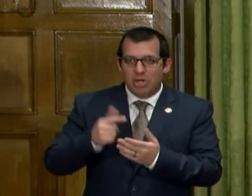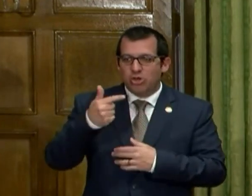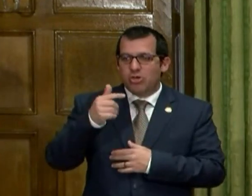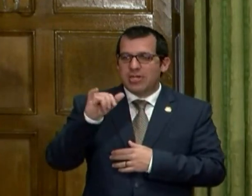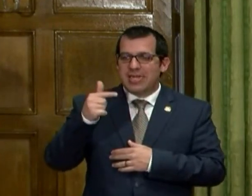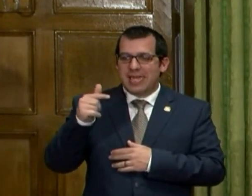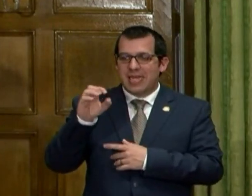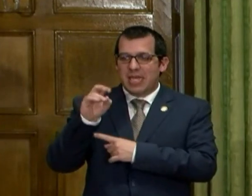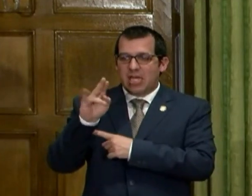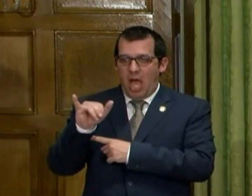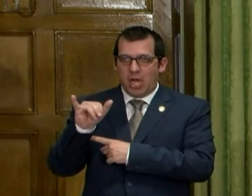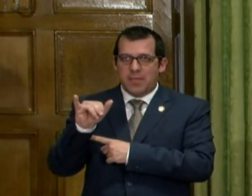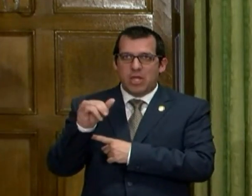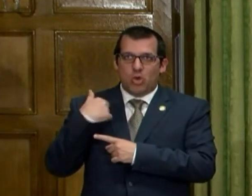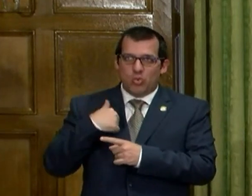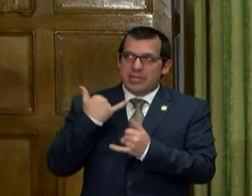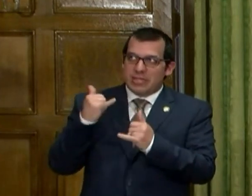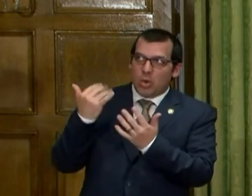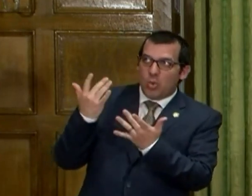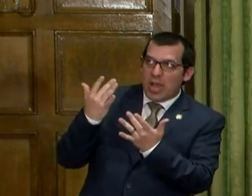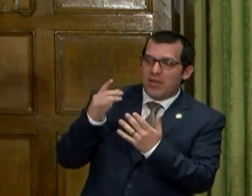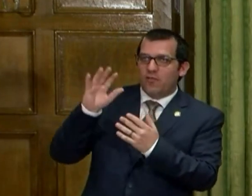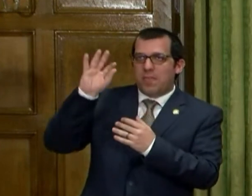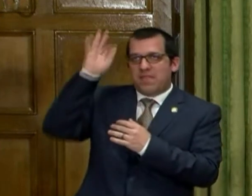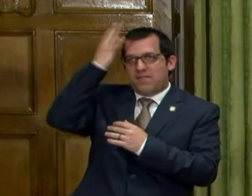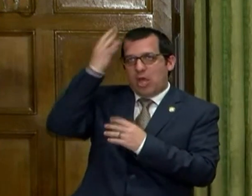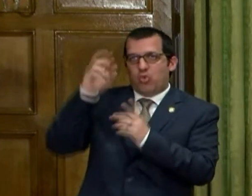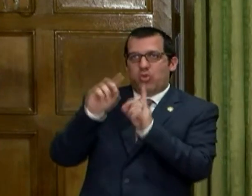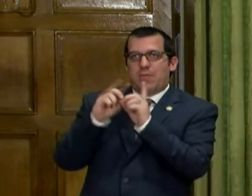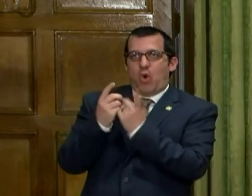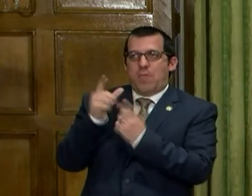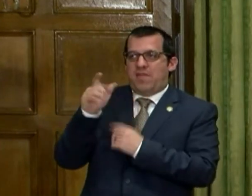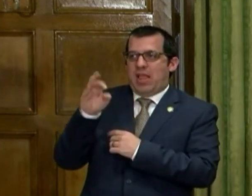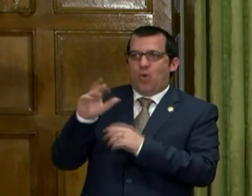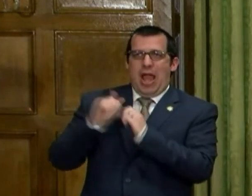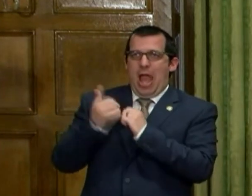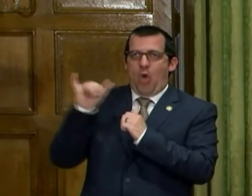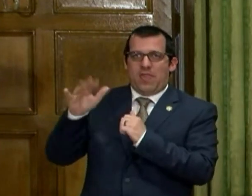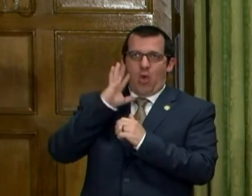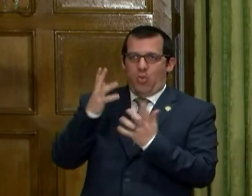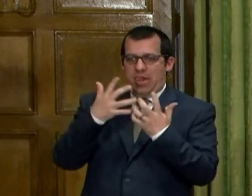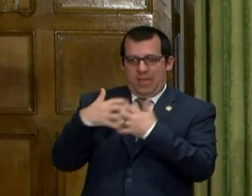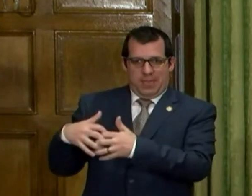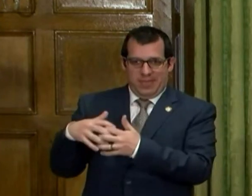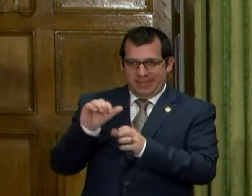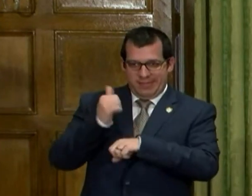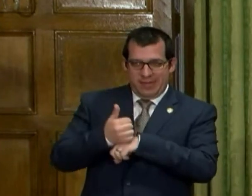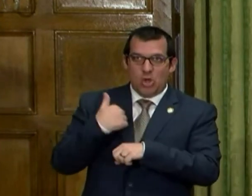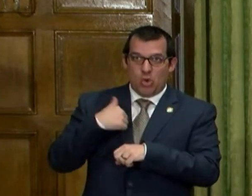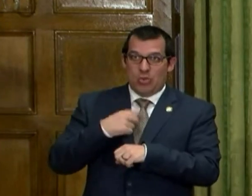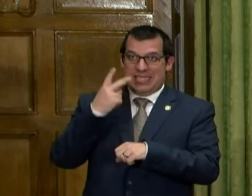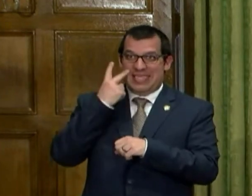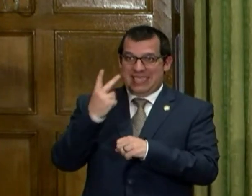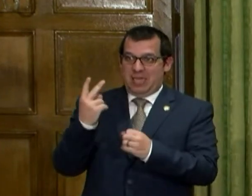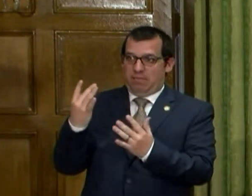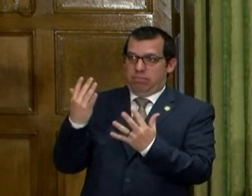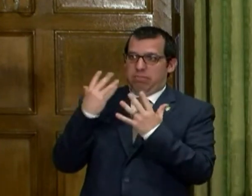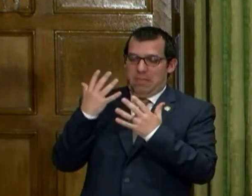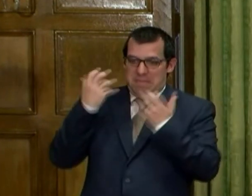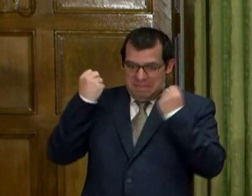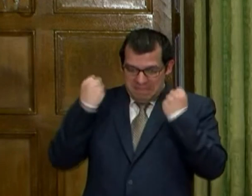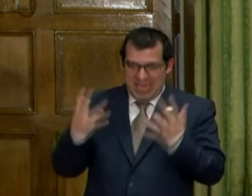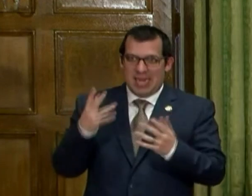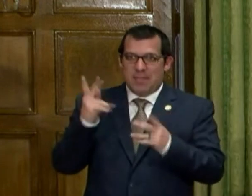are still waiting guidance from the Federal Department of Labor on how that will be implemented. What we're seeing now is a flood on our system of those